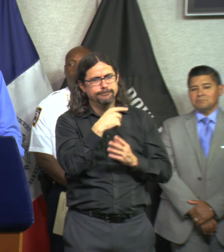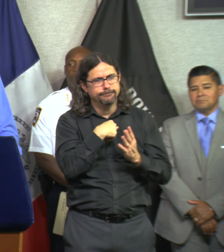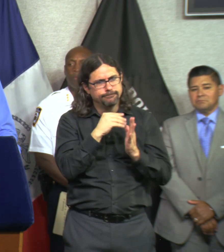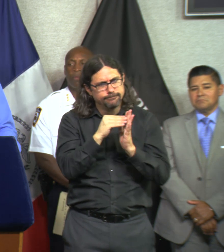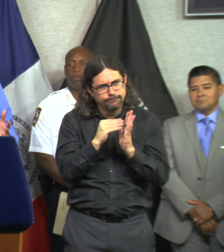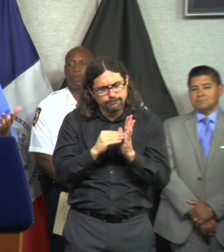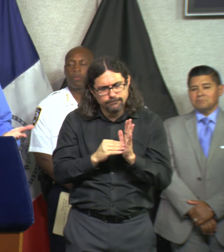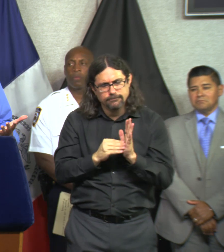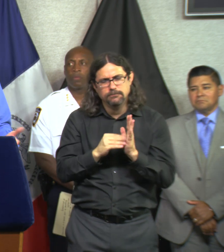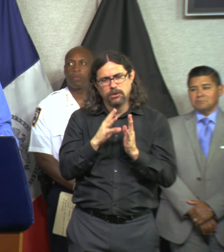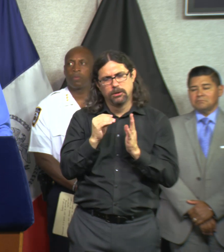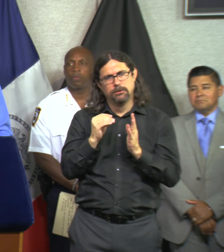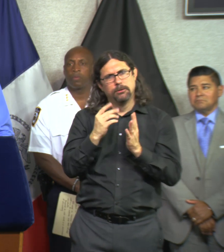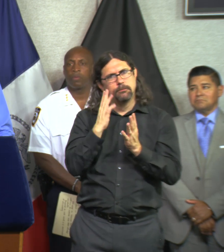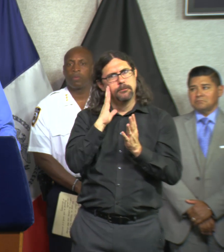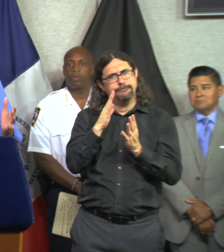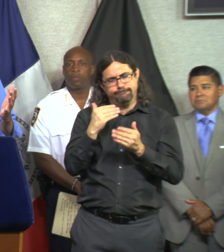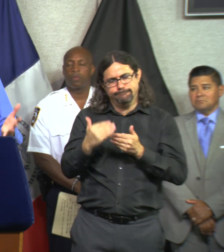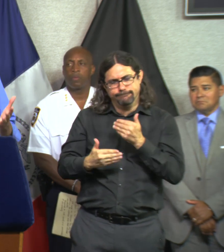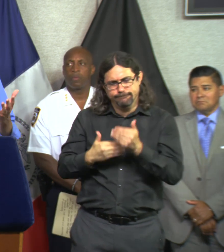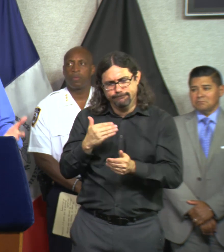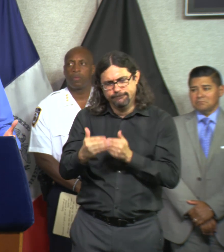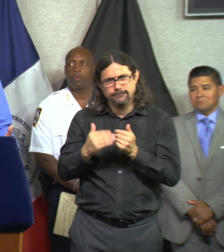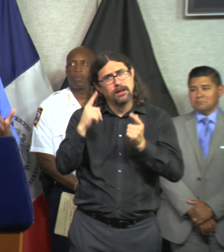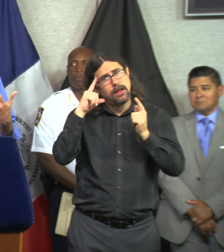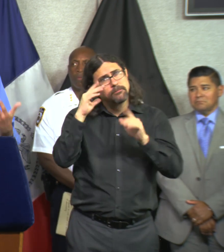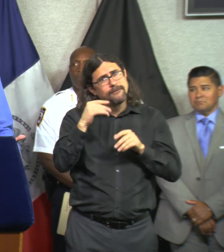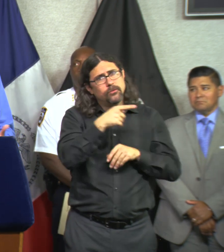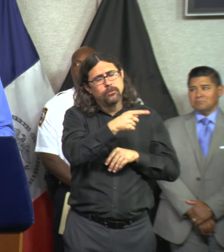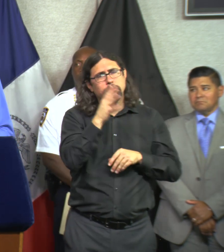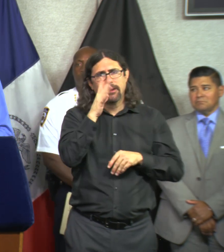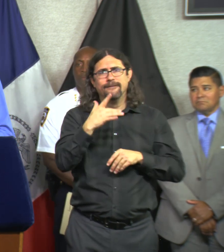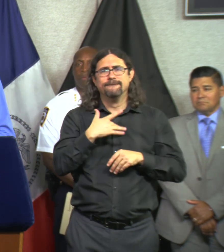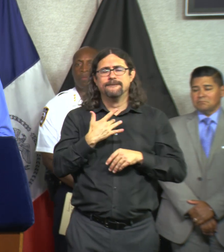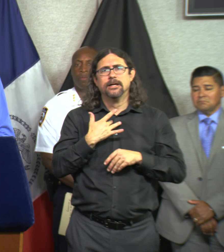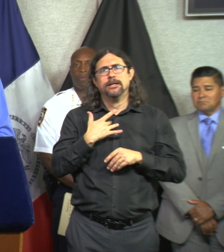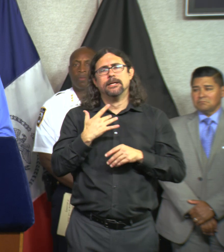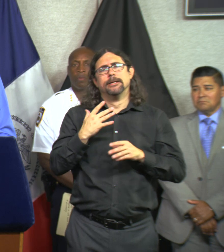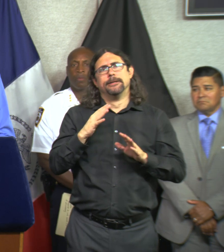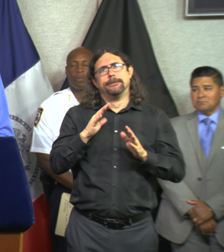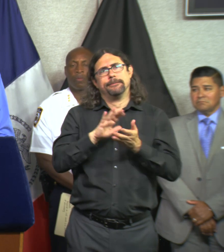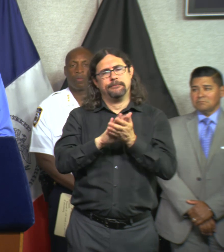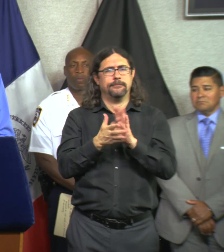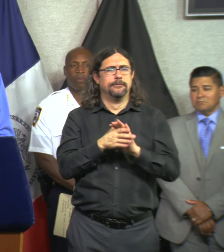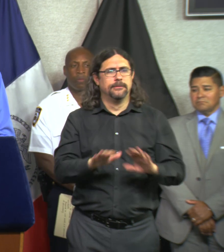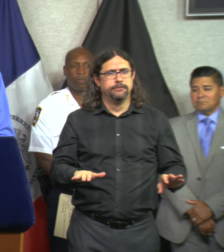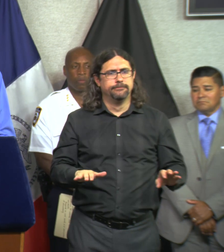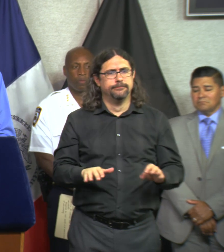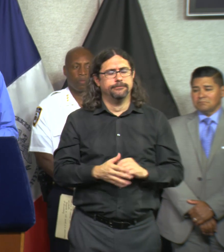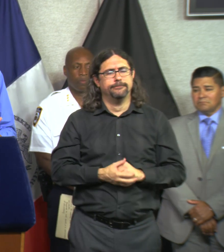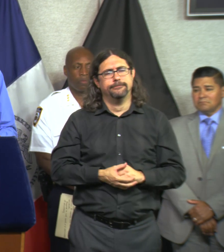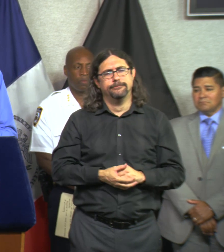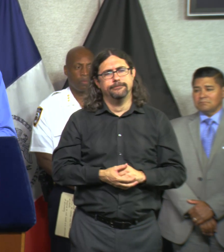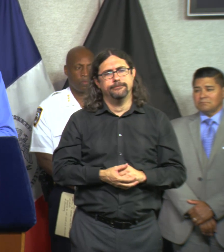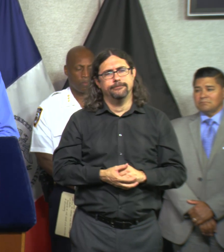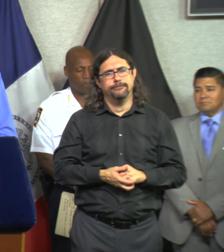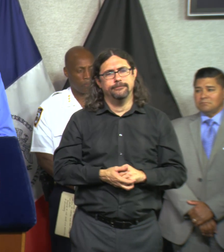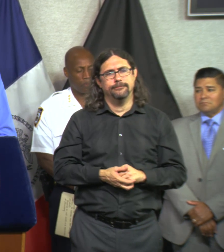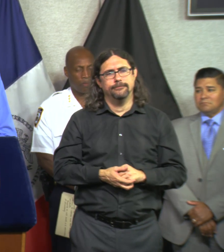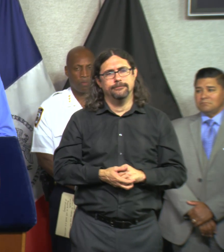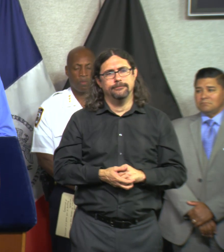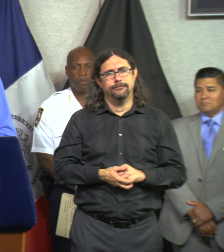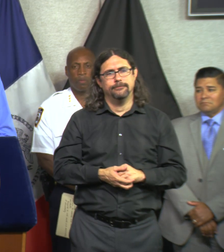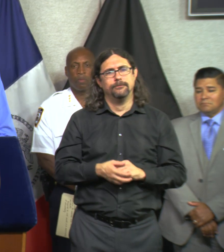for her, but she certainly expressed gratitude at least having the opportunity to really ask her questions and, express